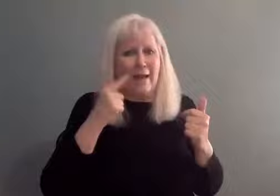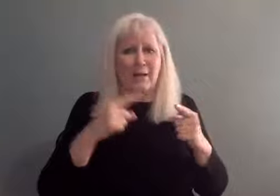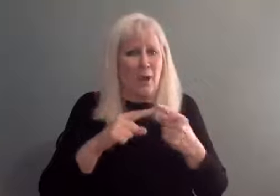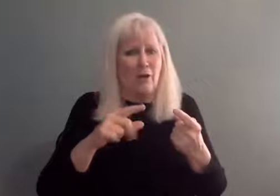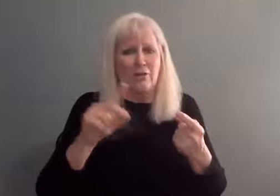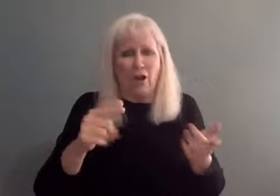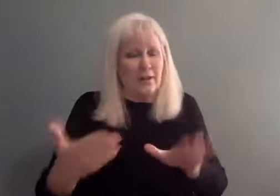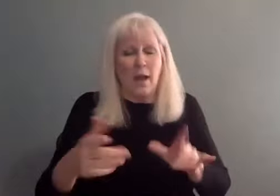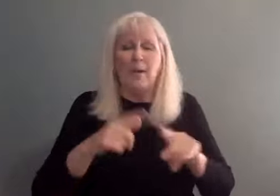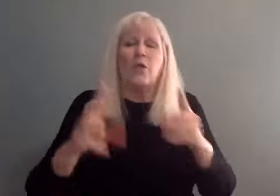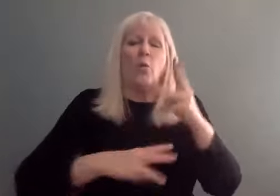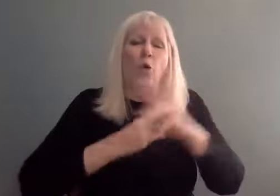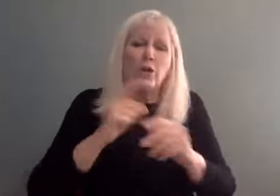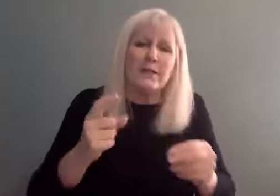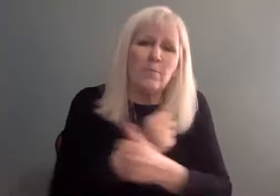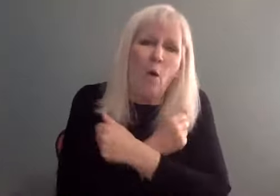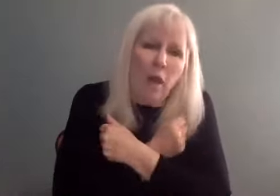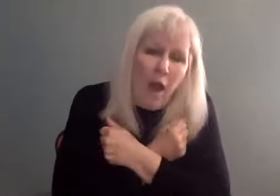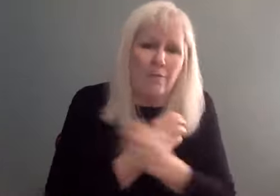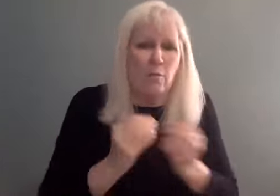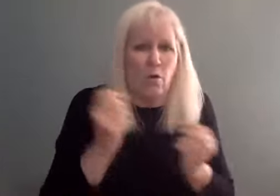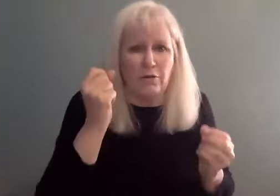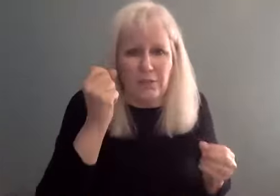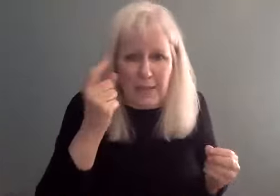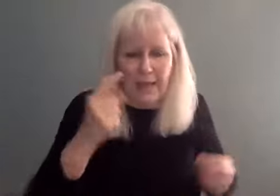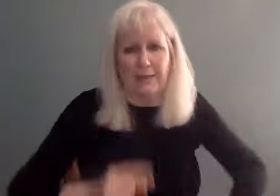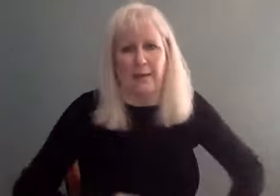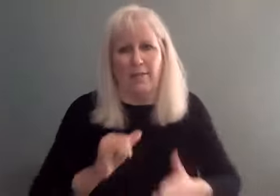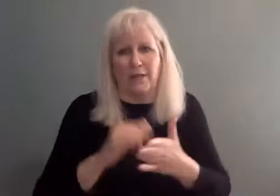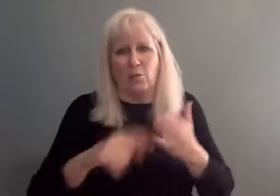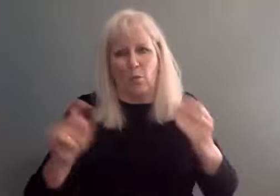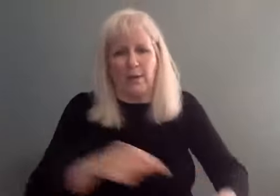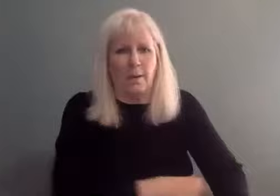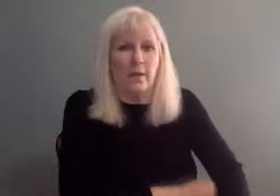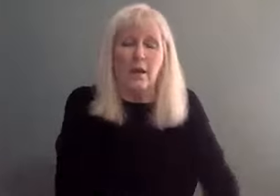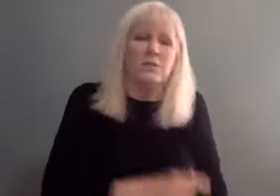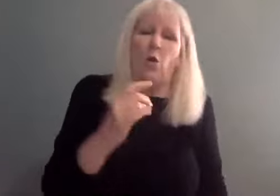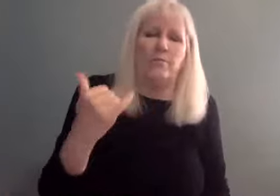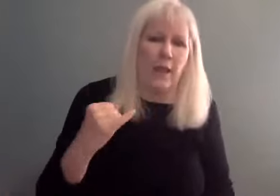more understanding, more love. And I want to tell you the Iowa story, and then I'm going to stop.